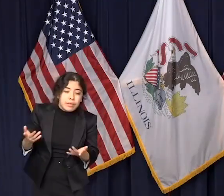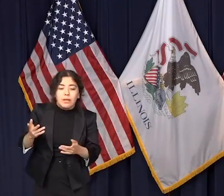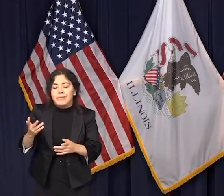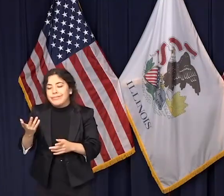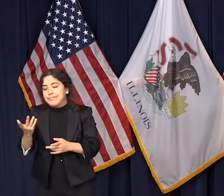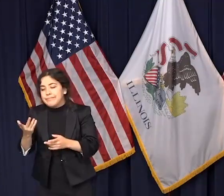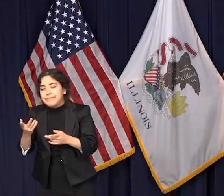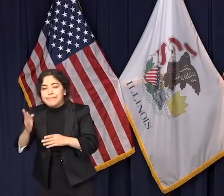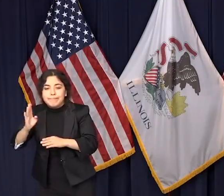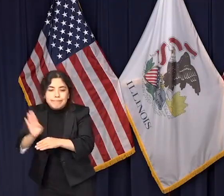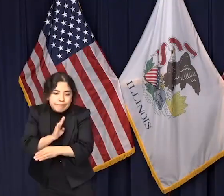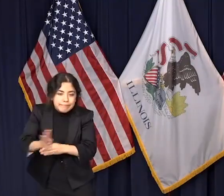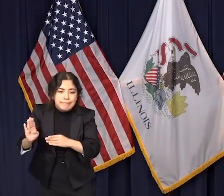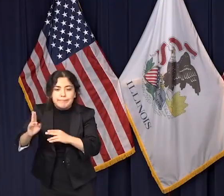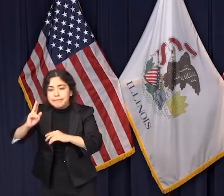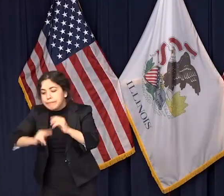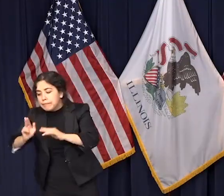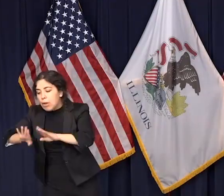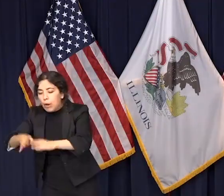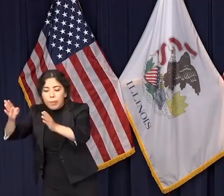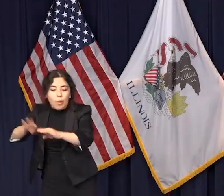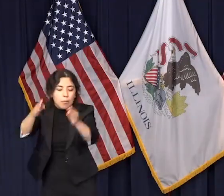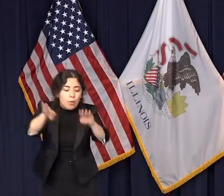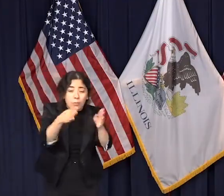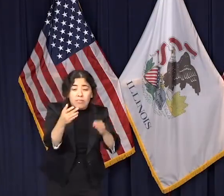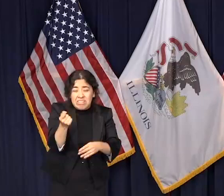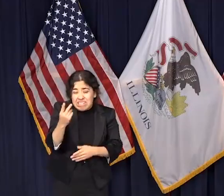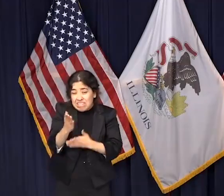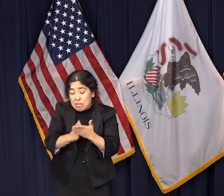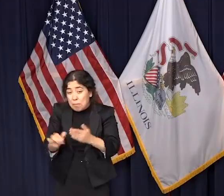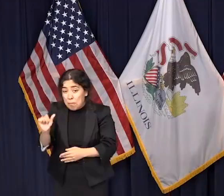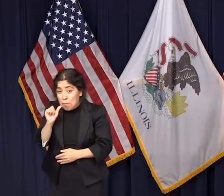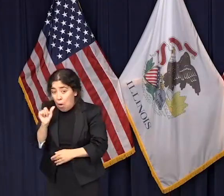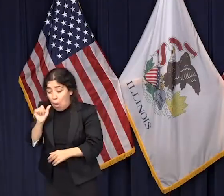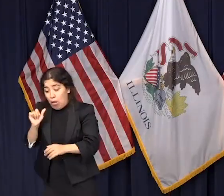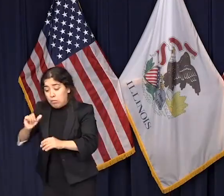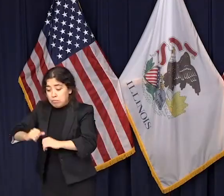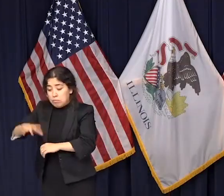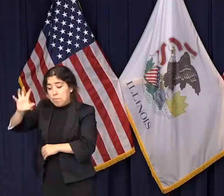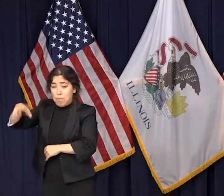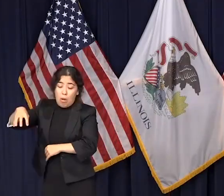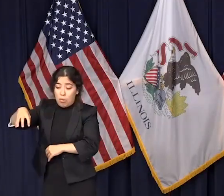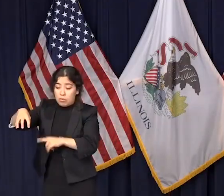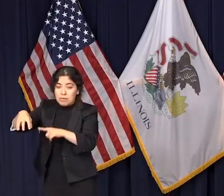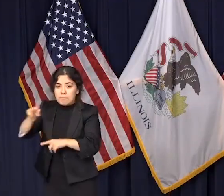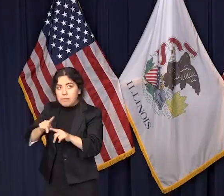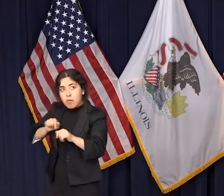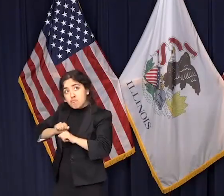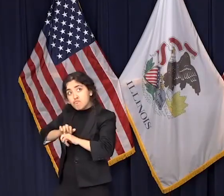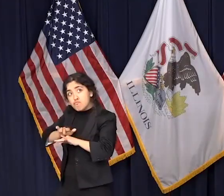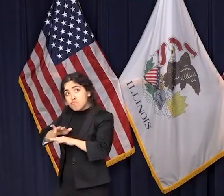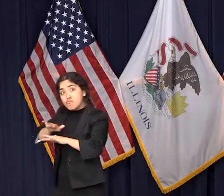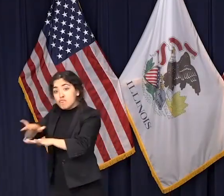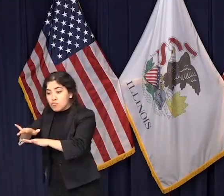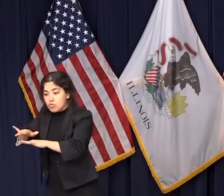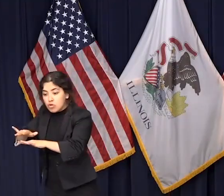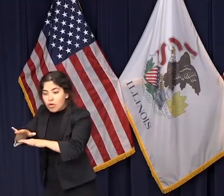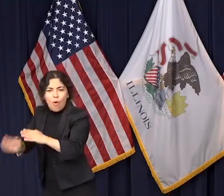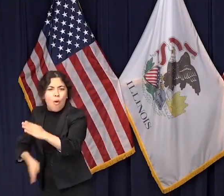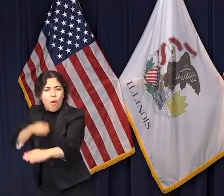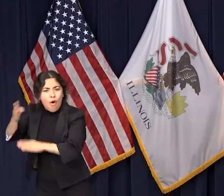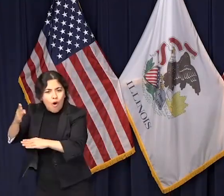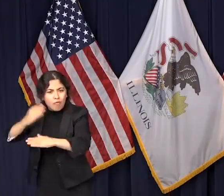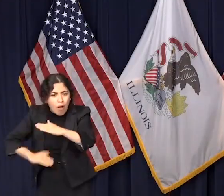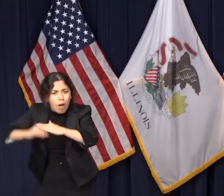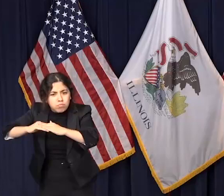example, go beyond the capacity limits that we've allowed. And that is when you